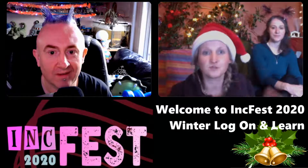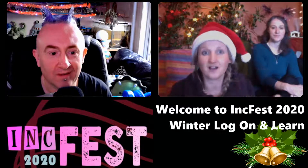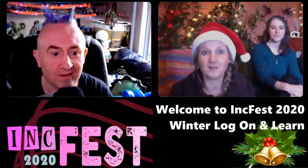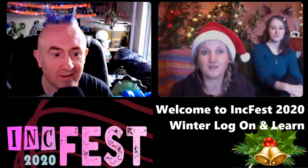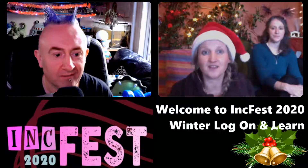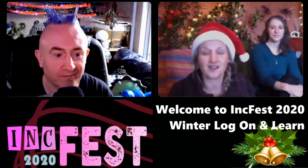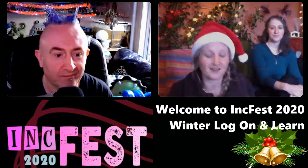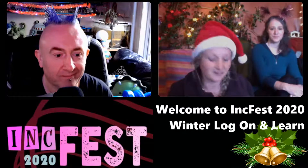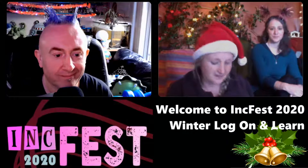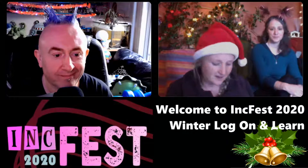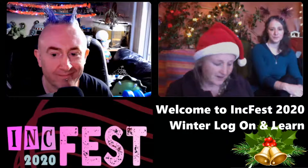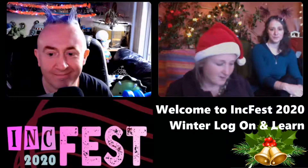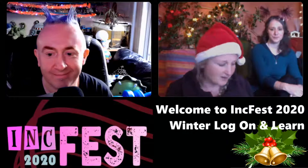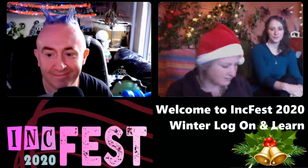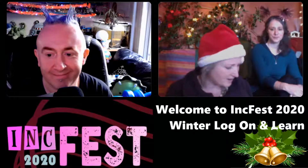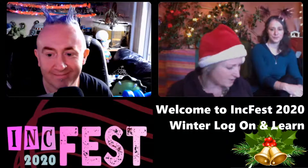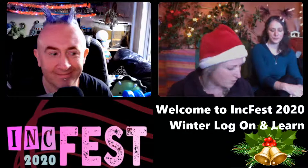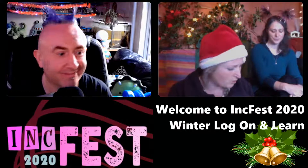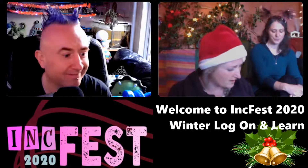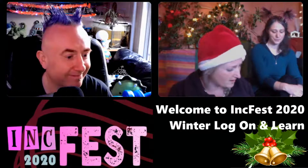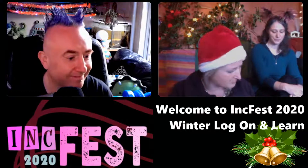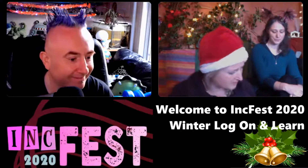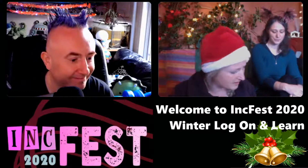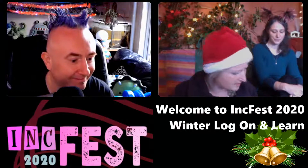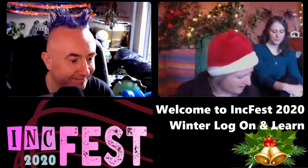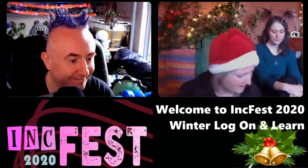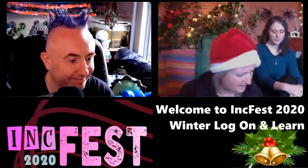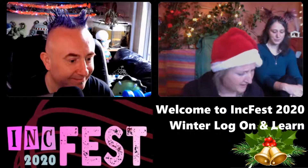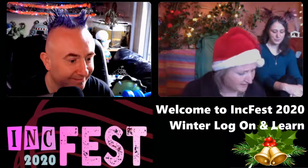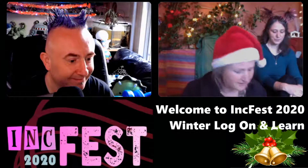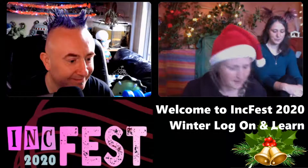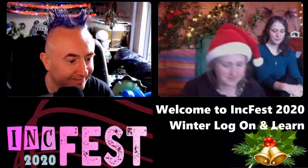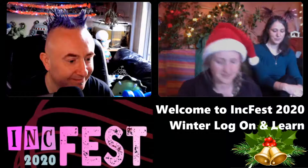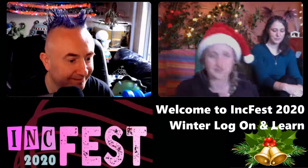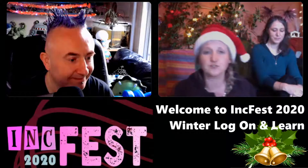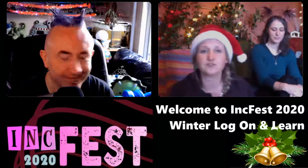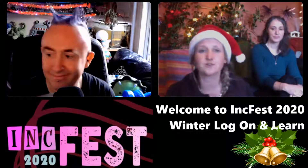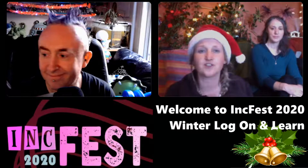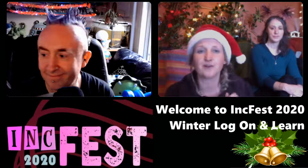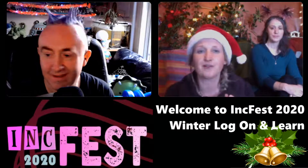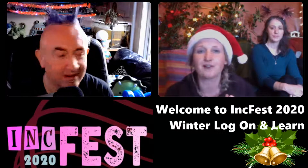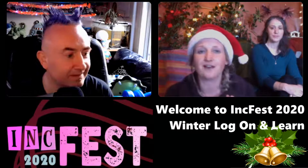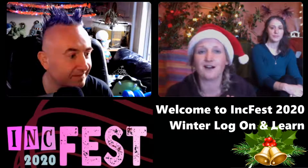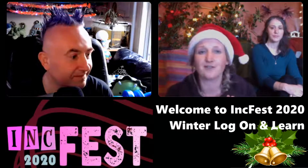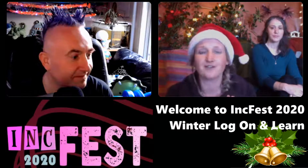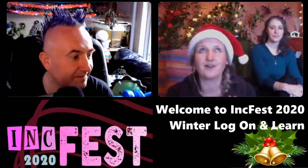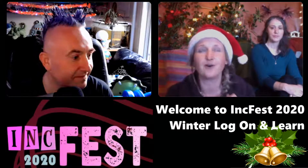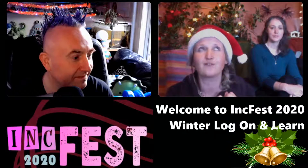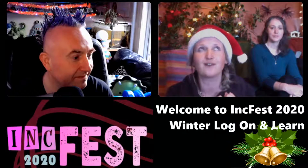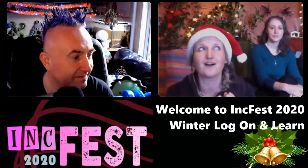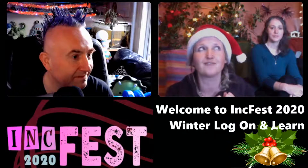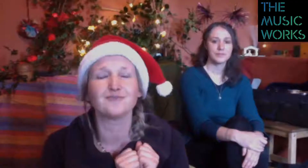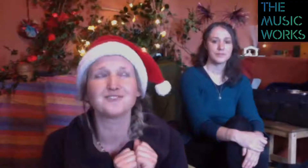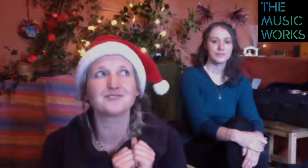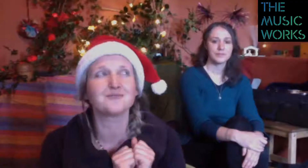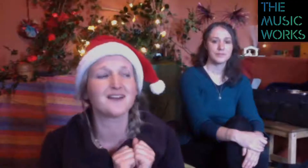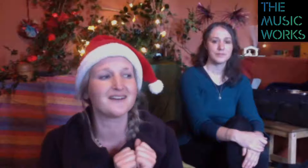time of year. It caught me and I really liked it. The song's talking about love, a lot of love, which is a really nice